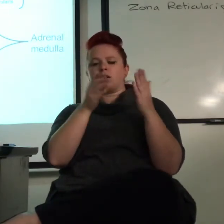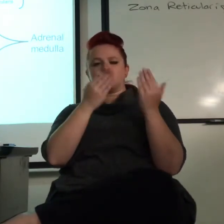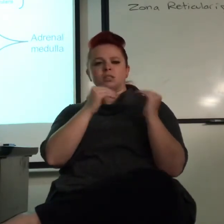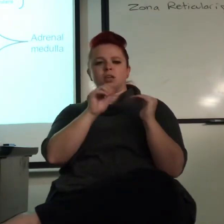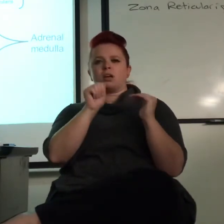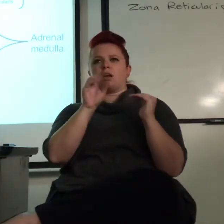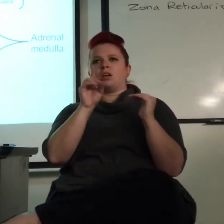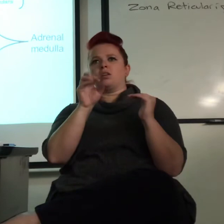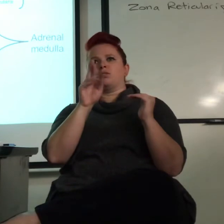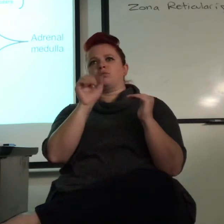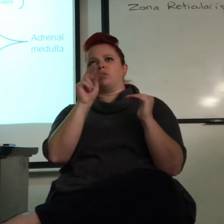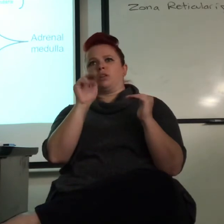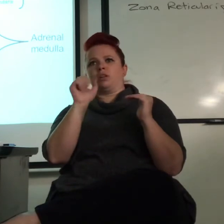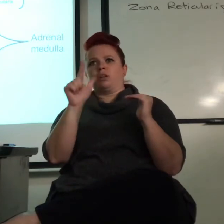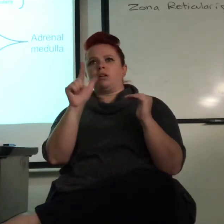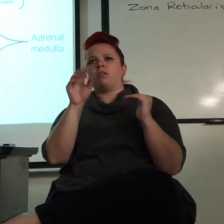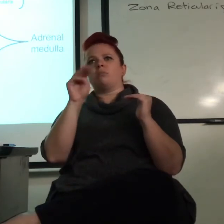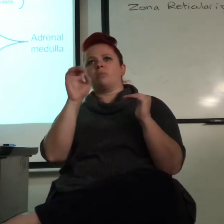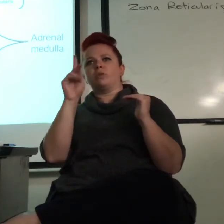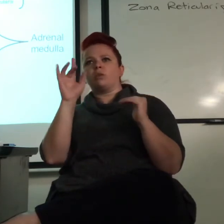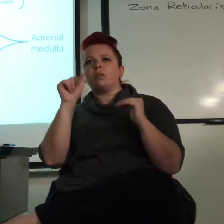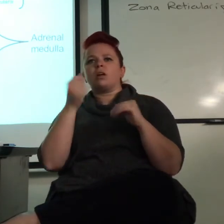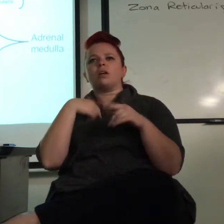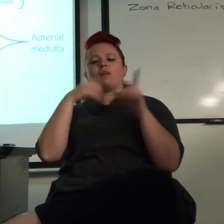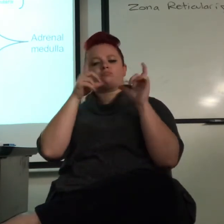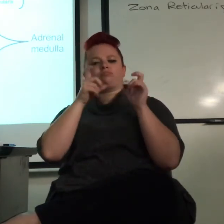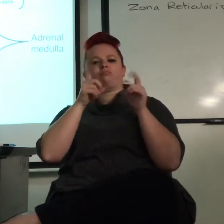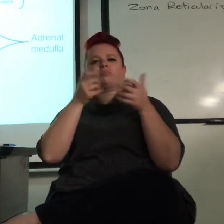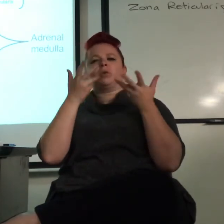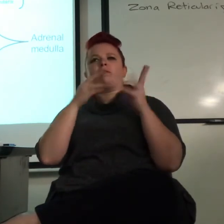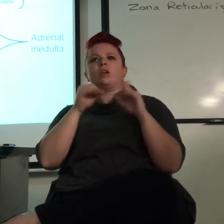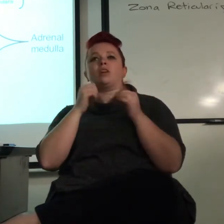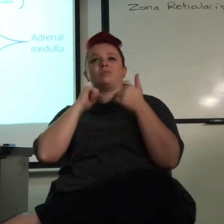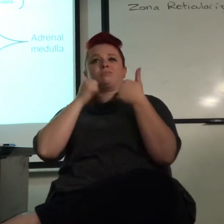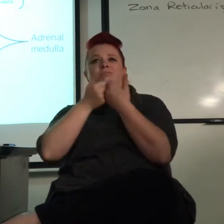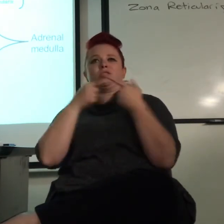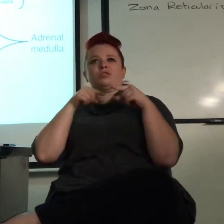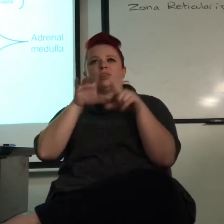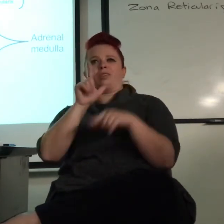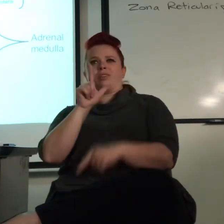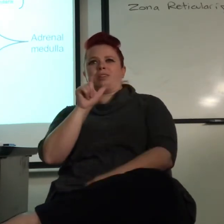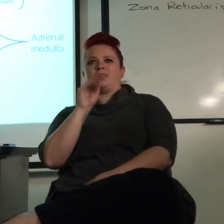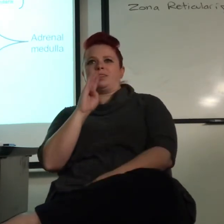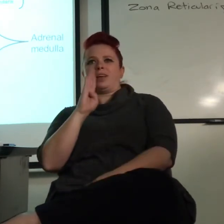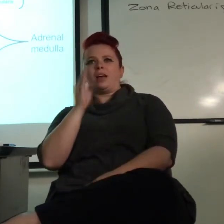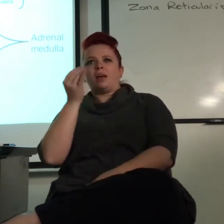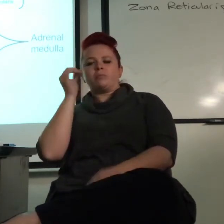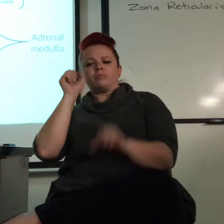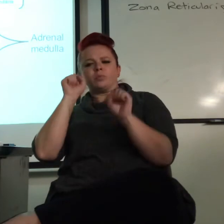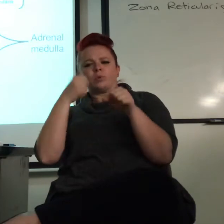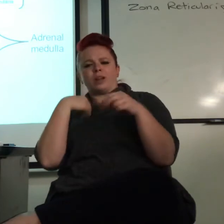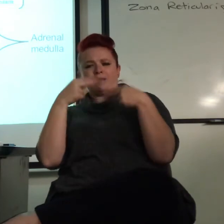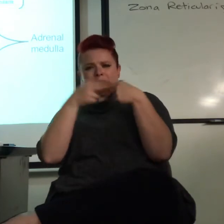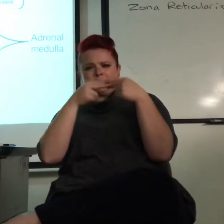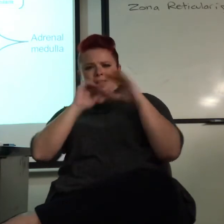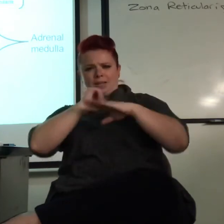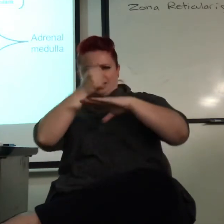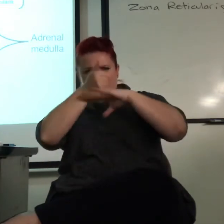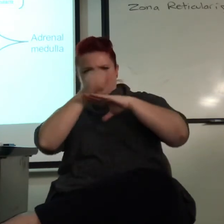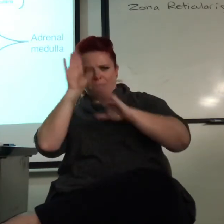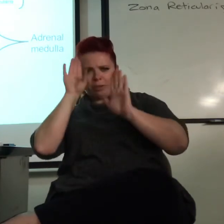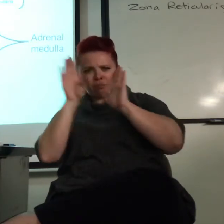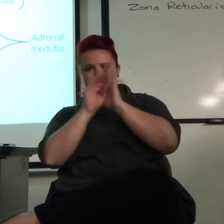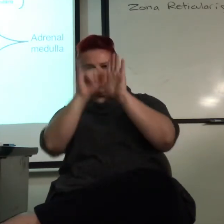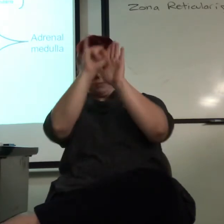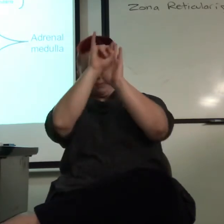the picture for you. And the challenge is in your histology lab, if you can get the slide and get a picture that looks like this and identify the